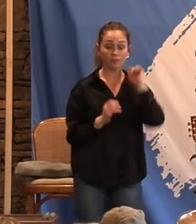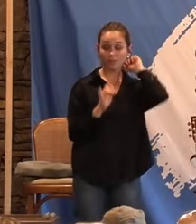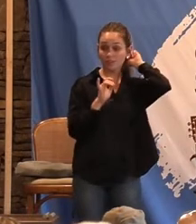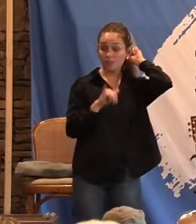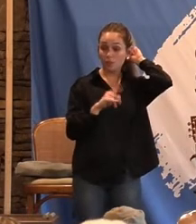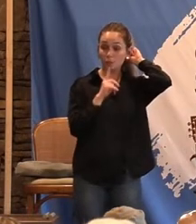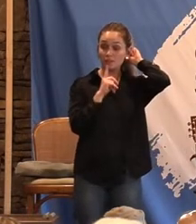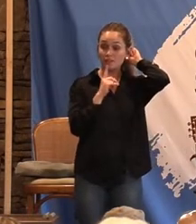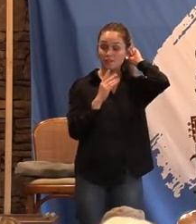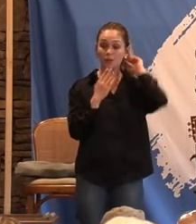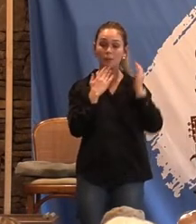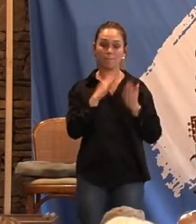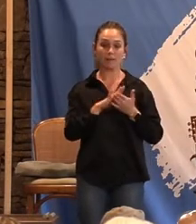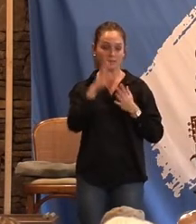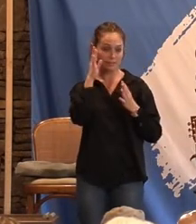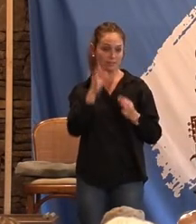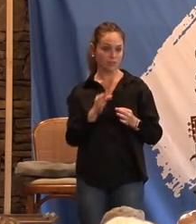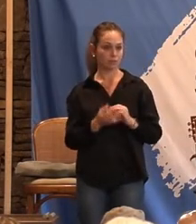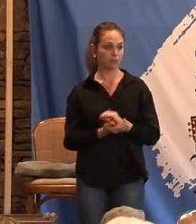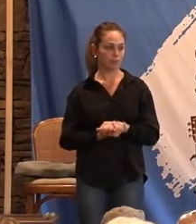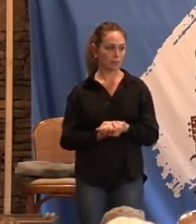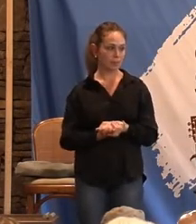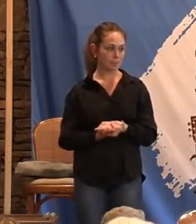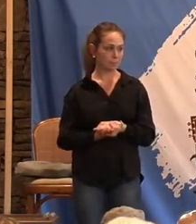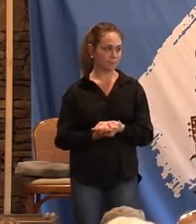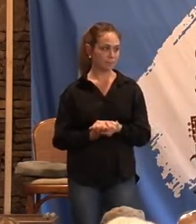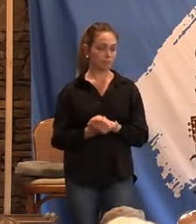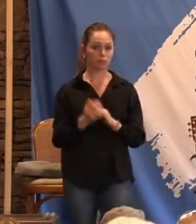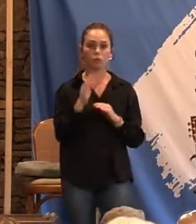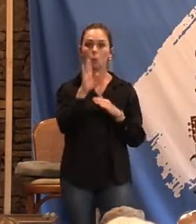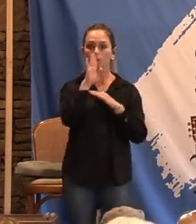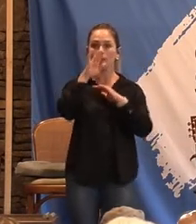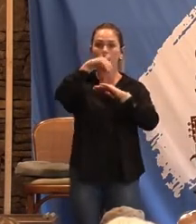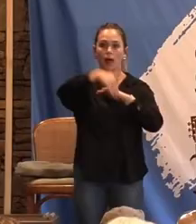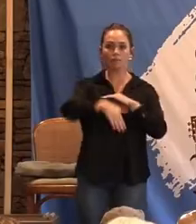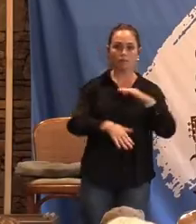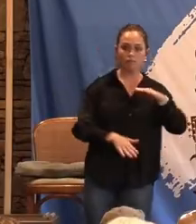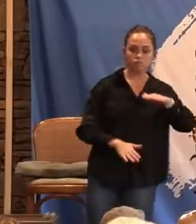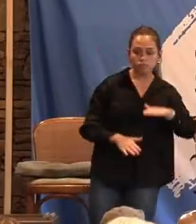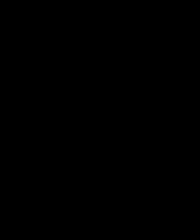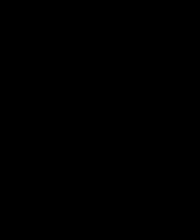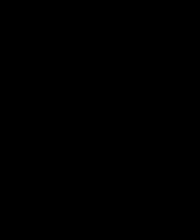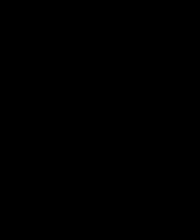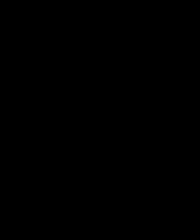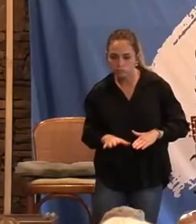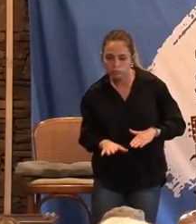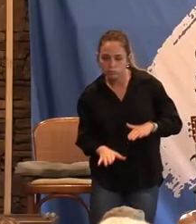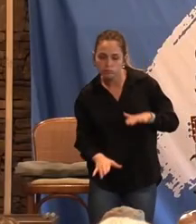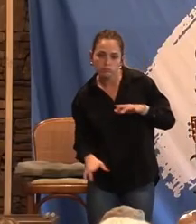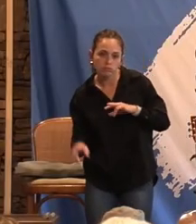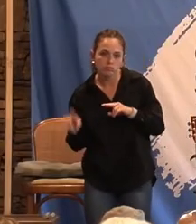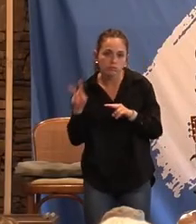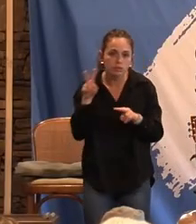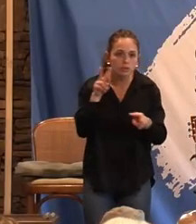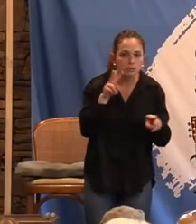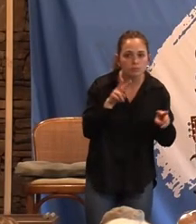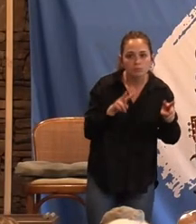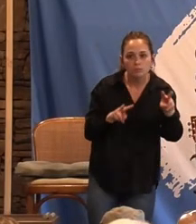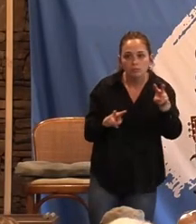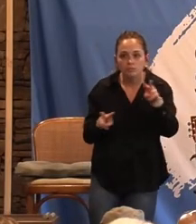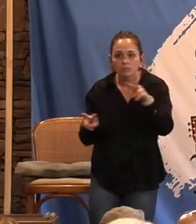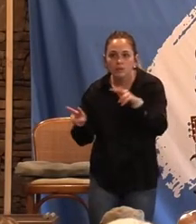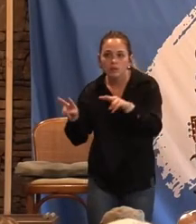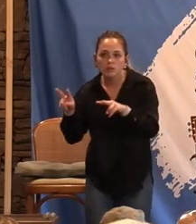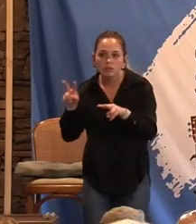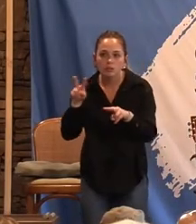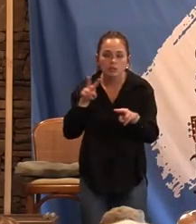very bad decision. Well, the elephant crossed over and he was walking and looking and walking and